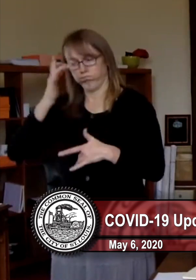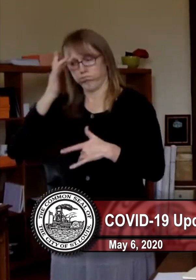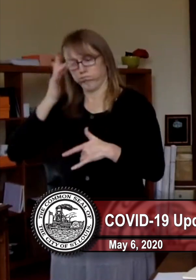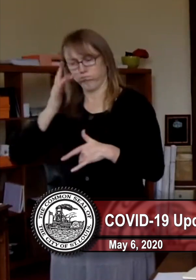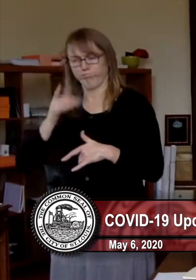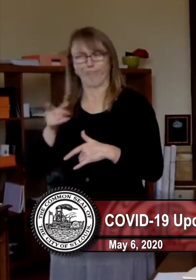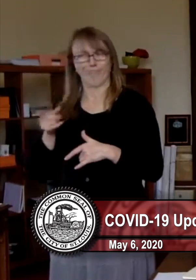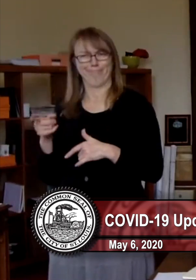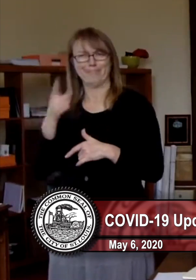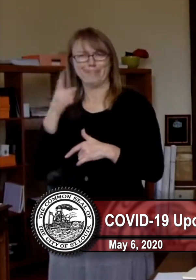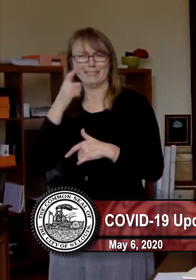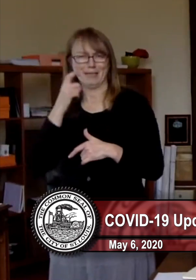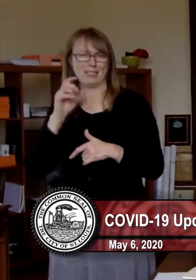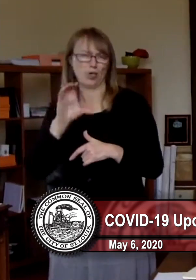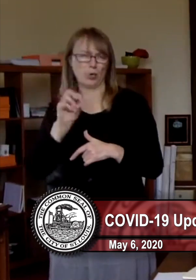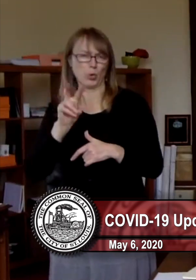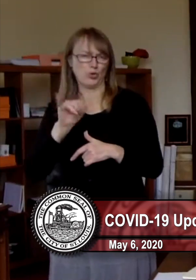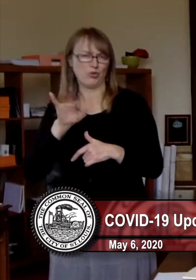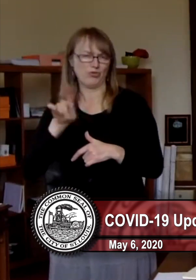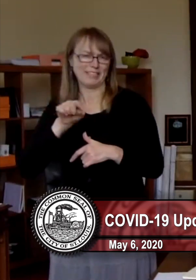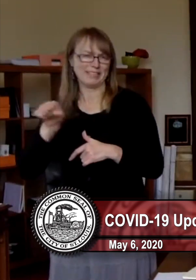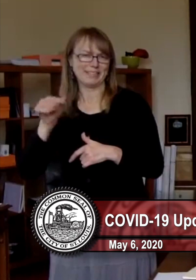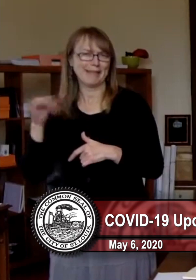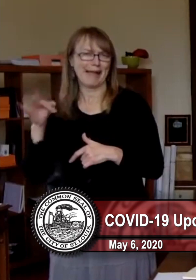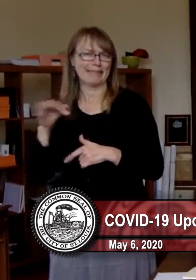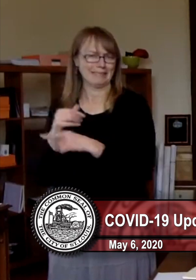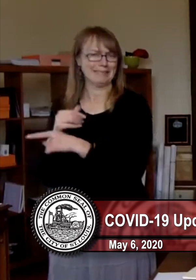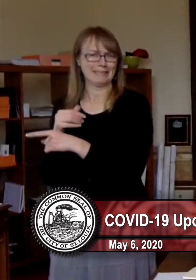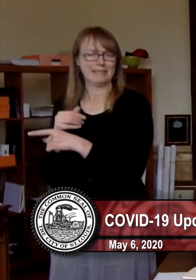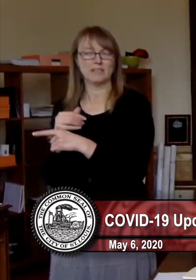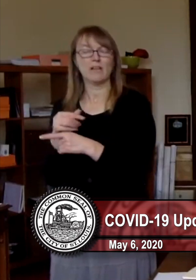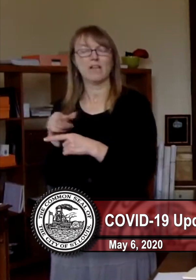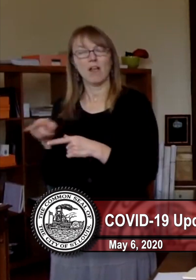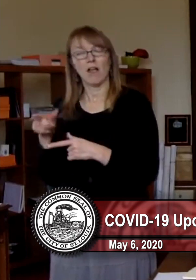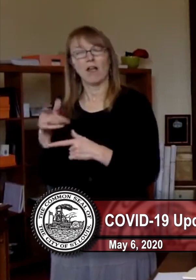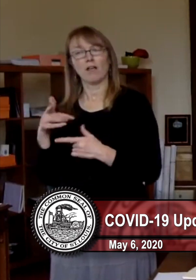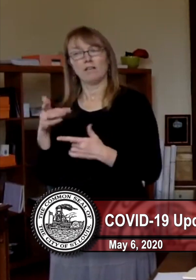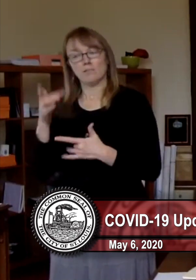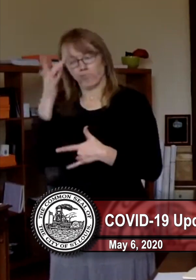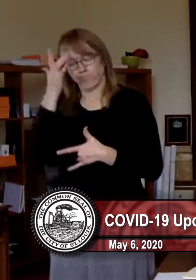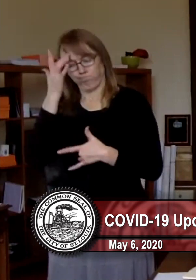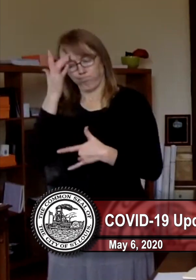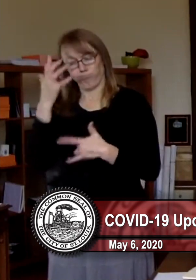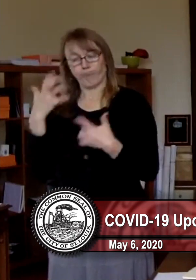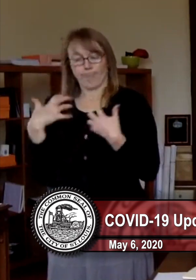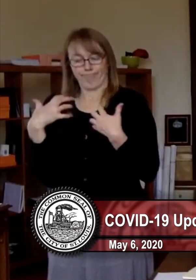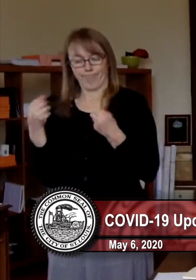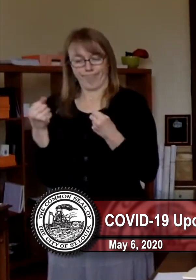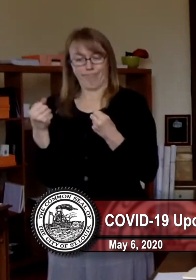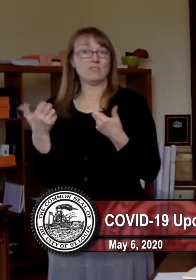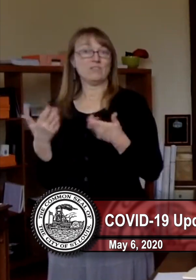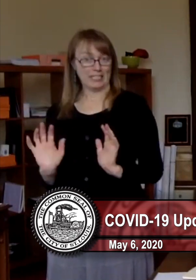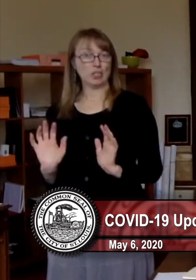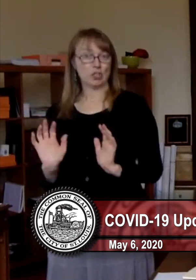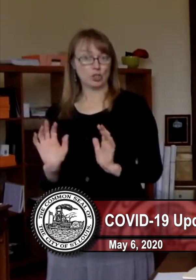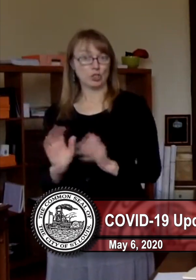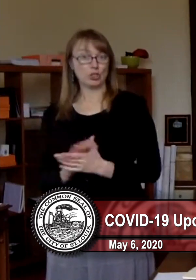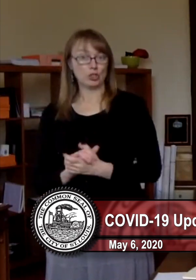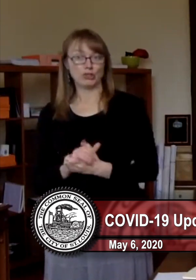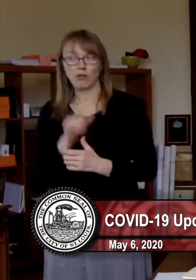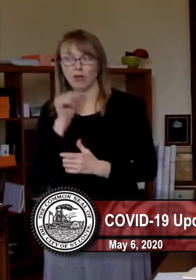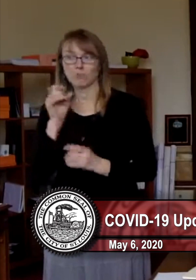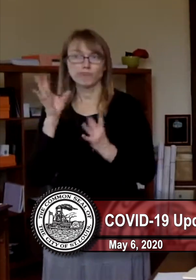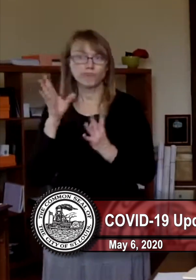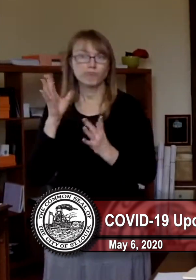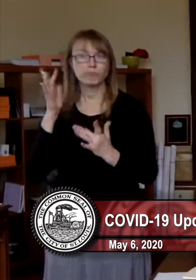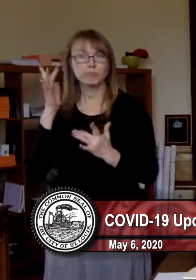know for sure, but they're covered. They didn't get super sick, thank goodness. But